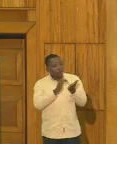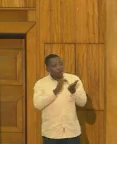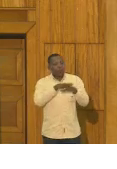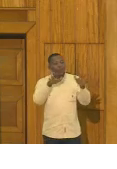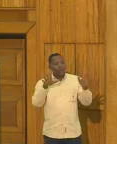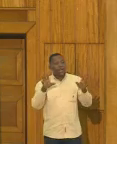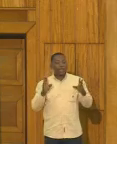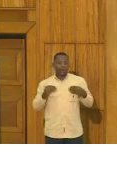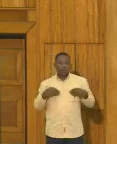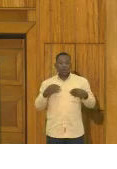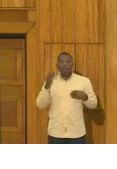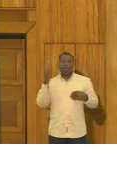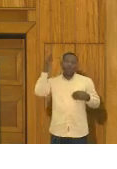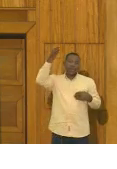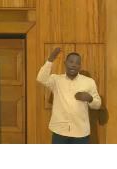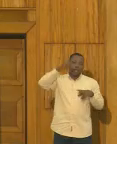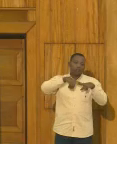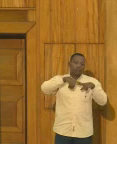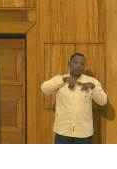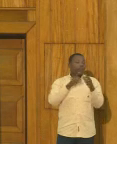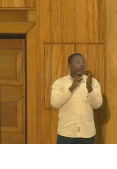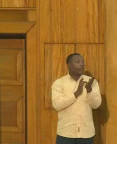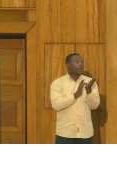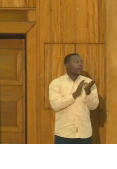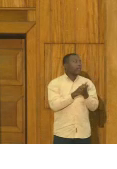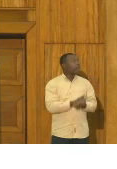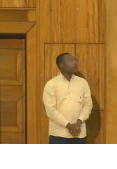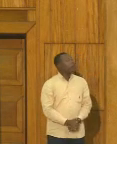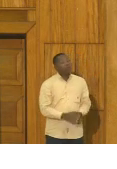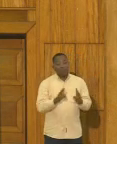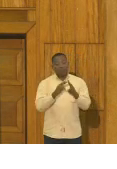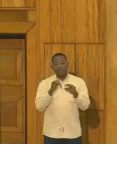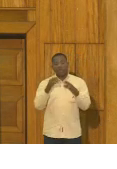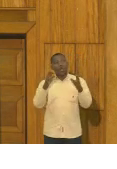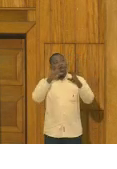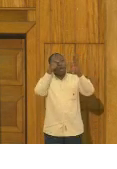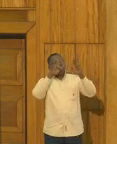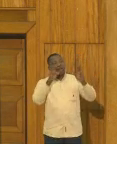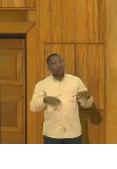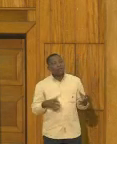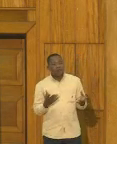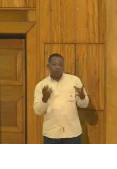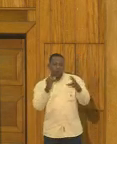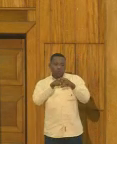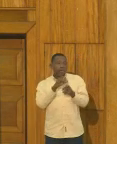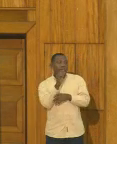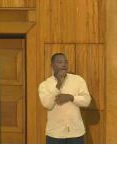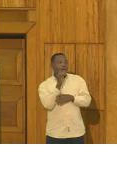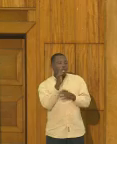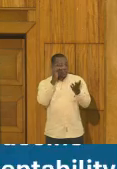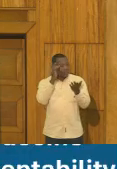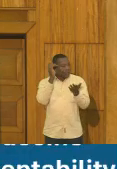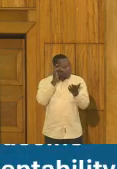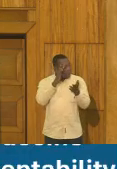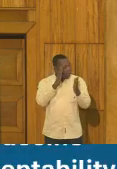of future HIV vaccine rollouts? In our results, as I said earlier, we included 11 studies based on the inclusion